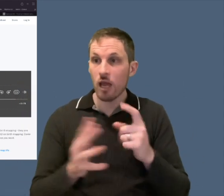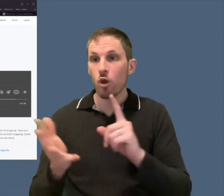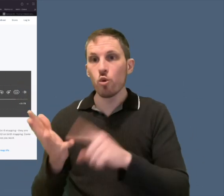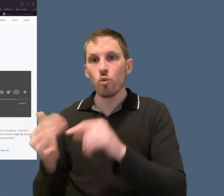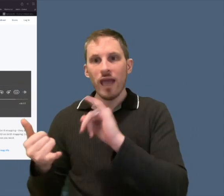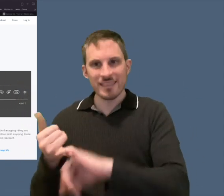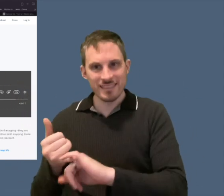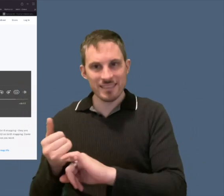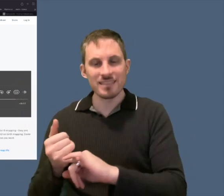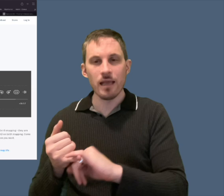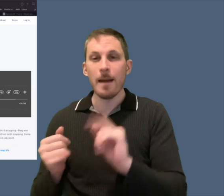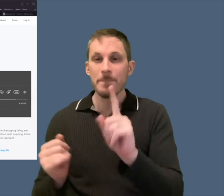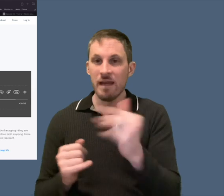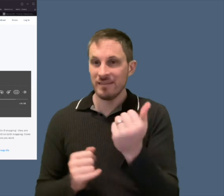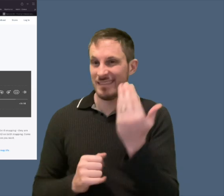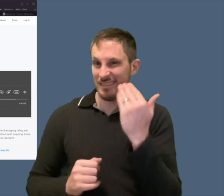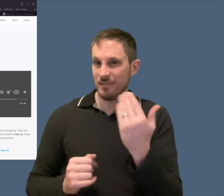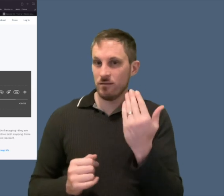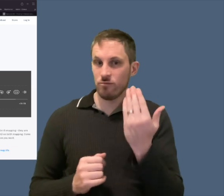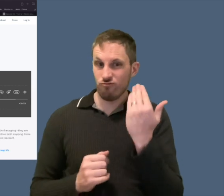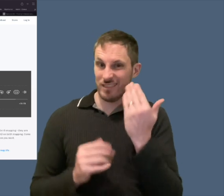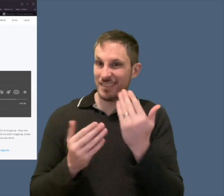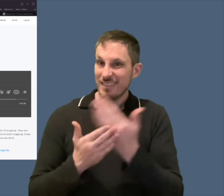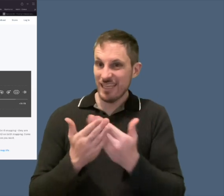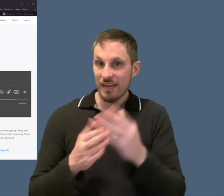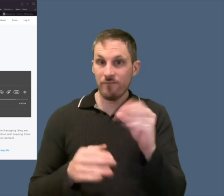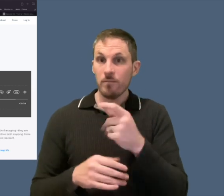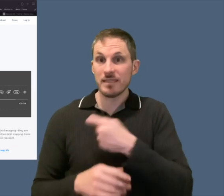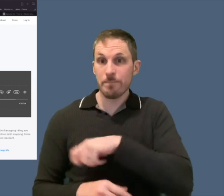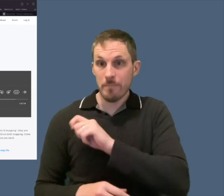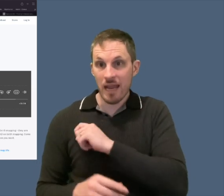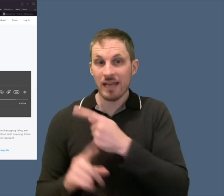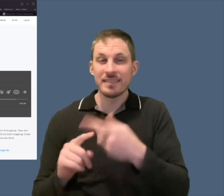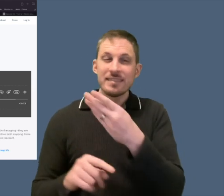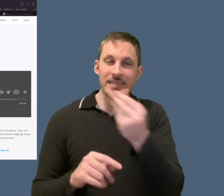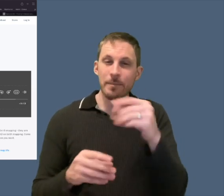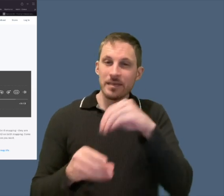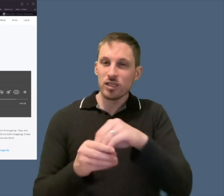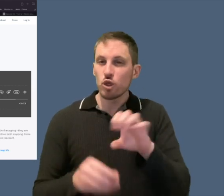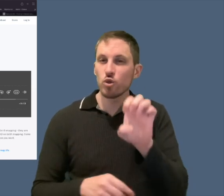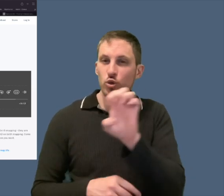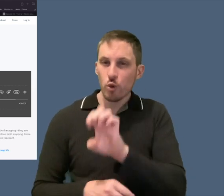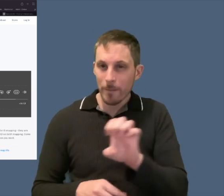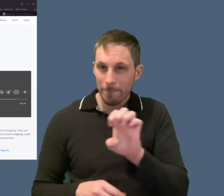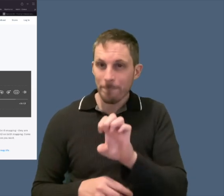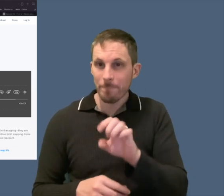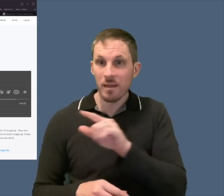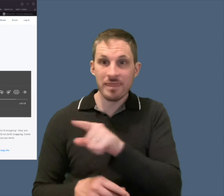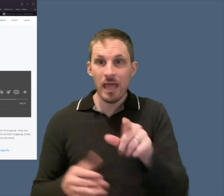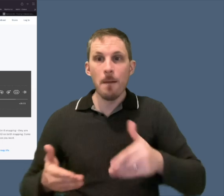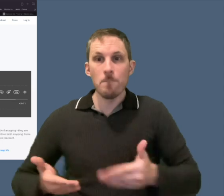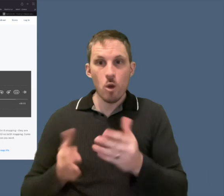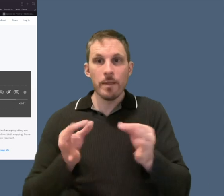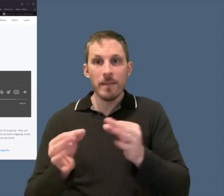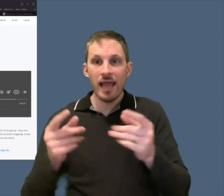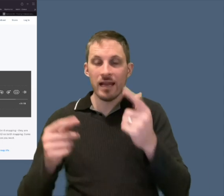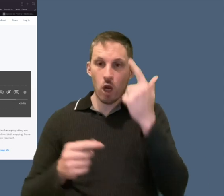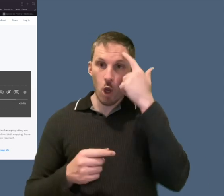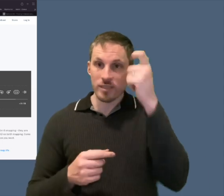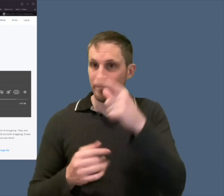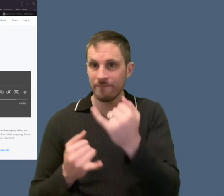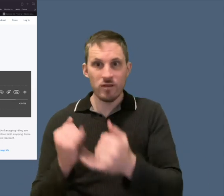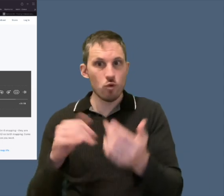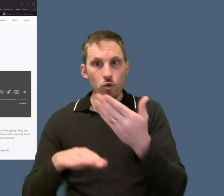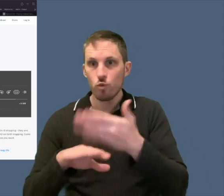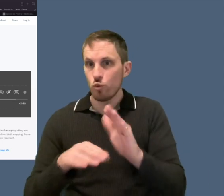there's actually been some more recent studies coming out of Spain and parts of Europe where the birth plan concept is fairly new.